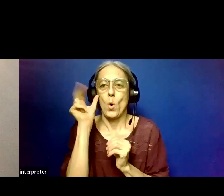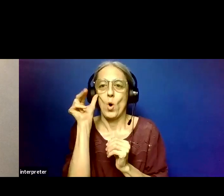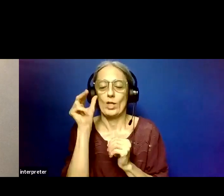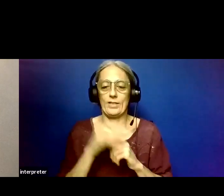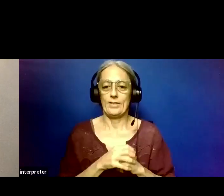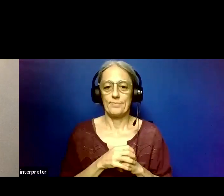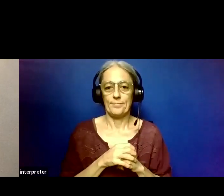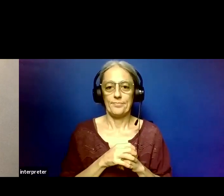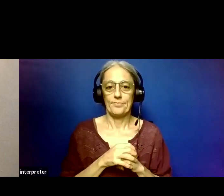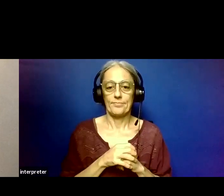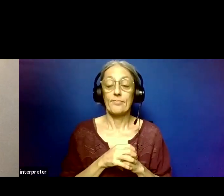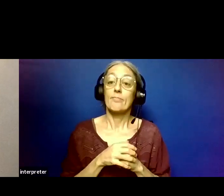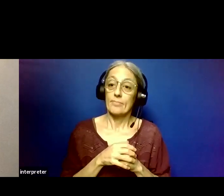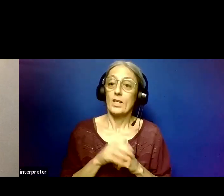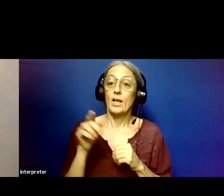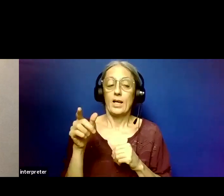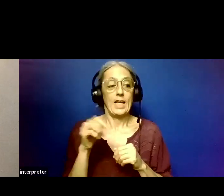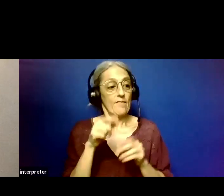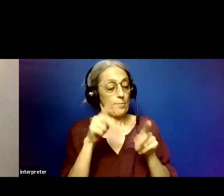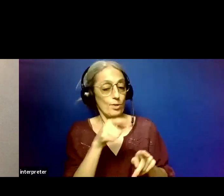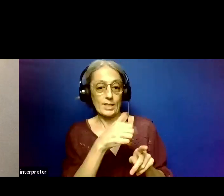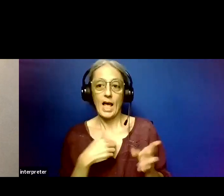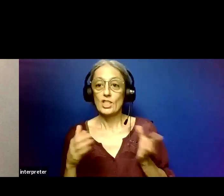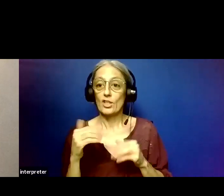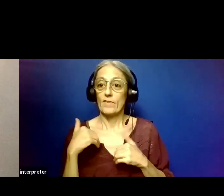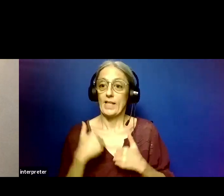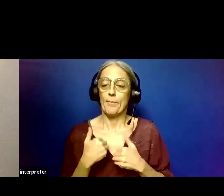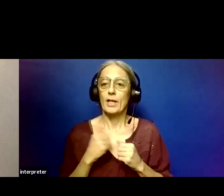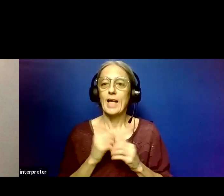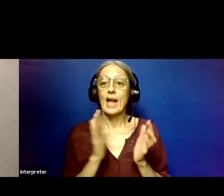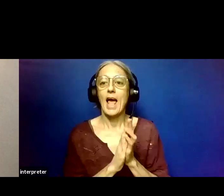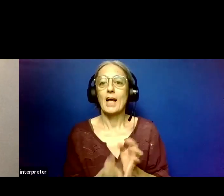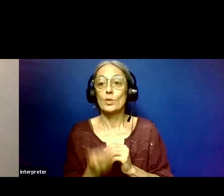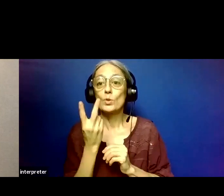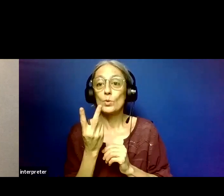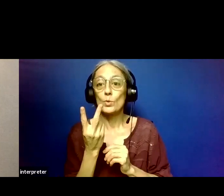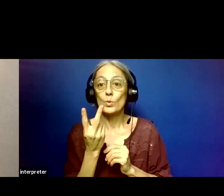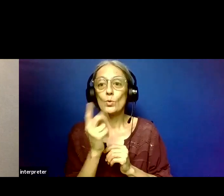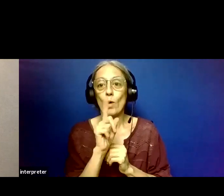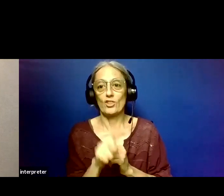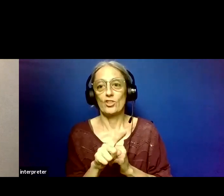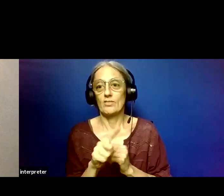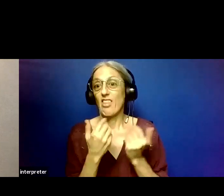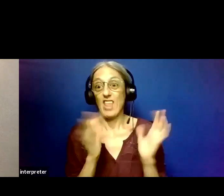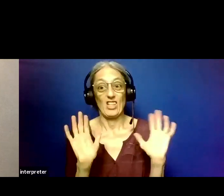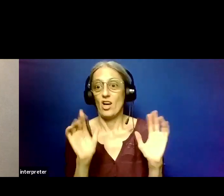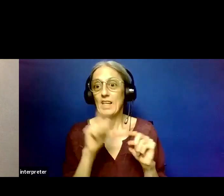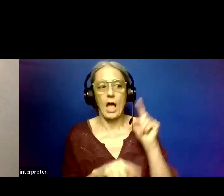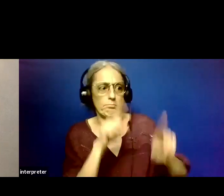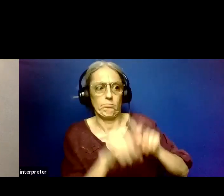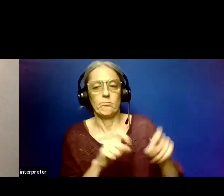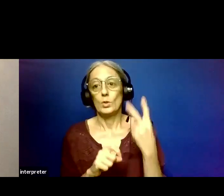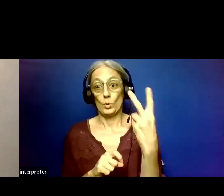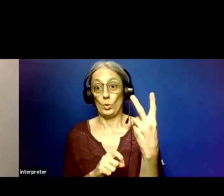that you can ask someone with the service animal, and only two. They are, is the